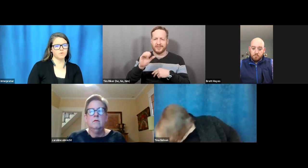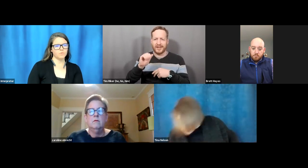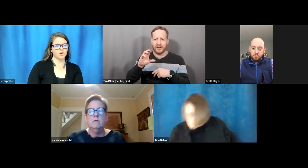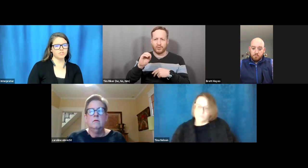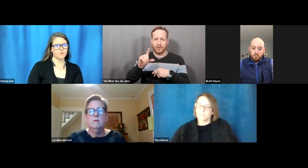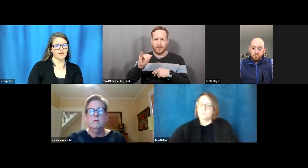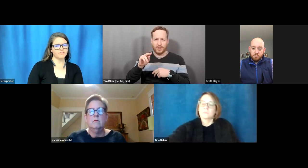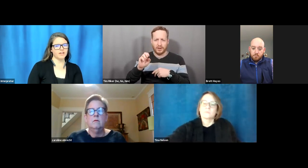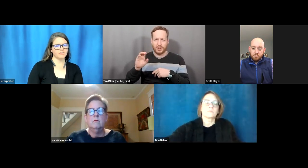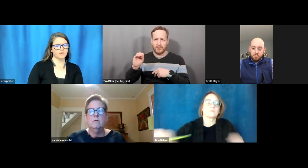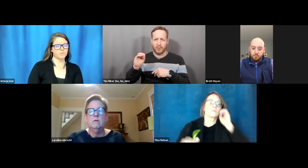We also have Caroline Obrick.